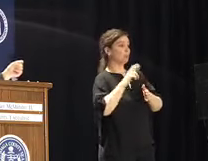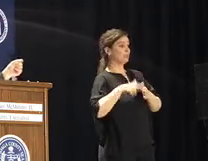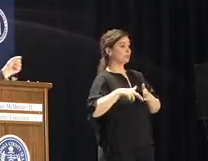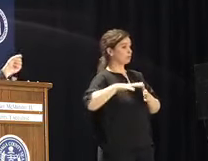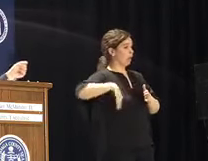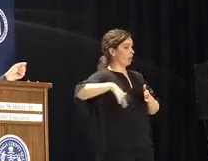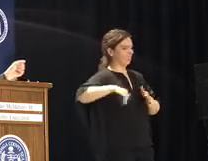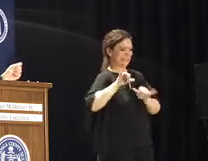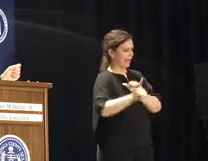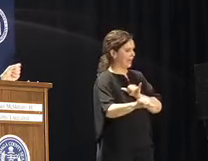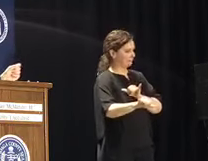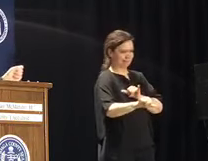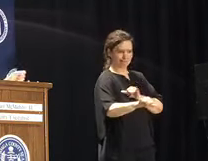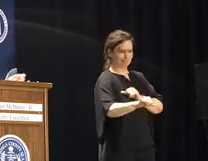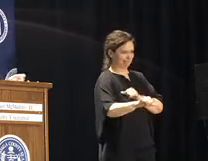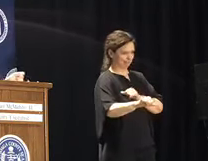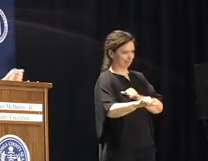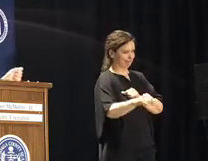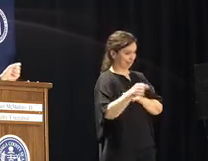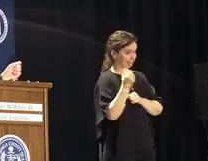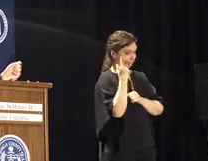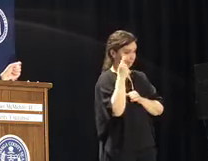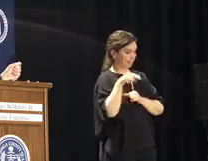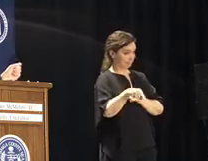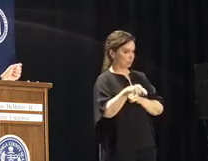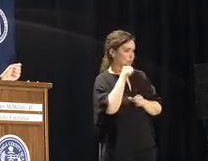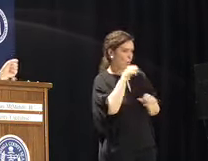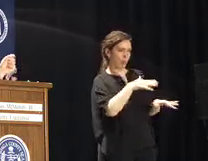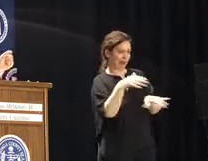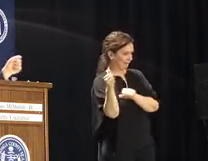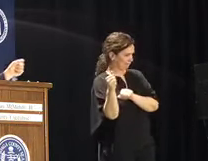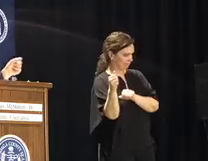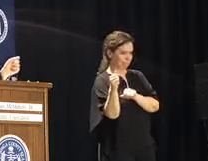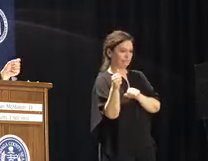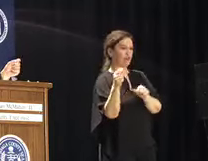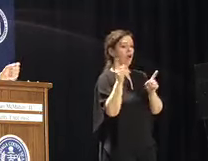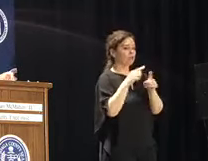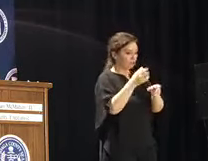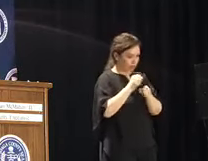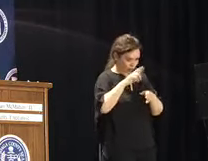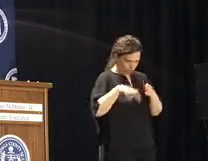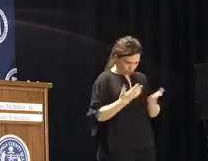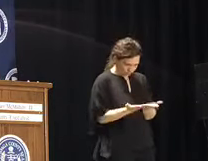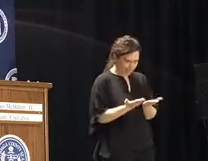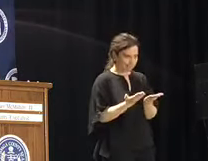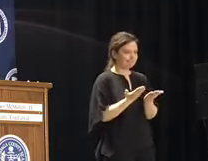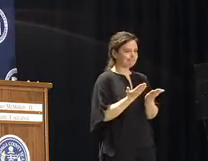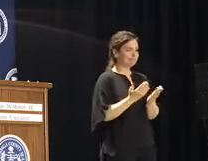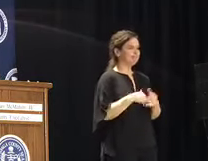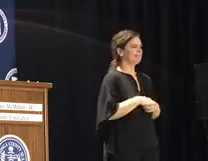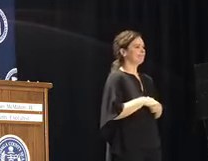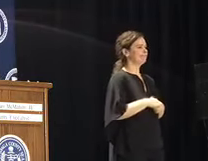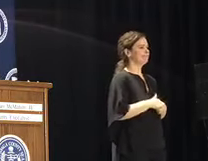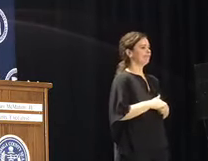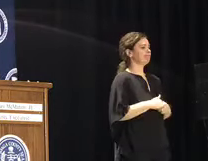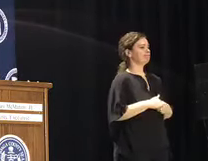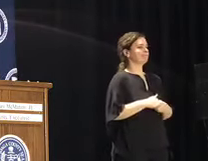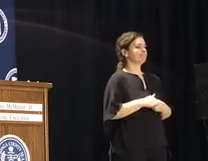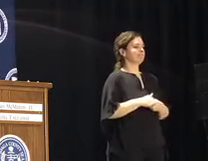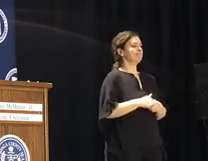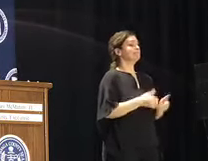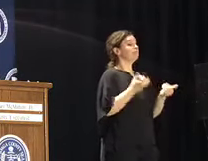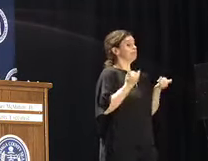the results on the 17th and 18th are now probably okay over later today or tomorrow, but we've offered yesterday, and